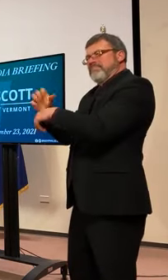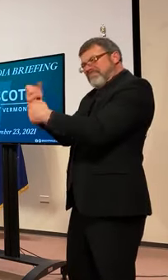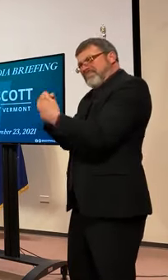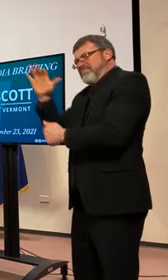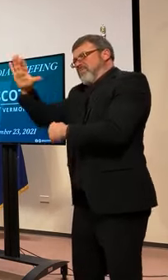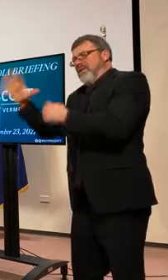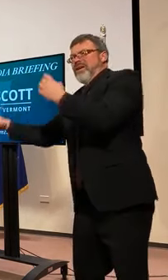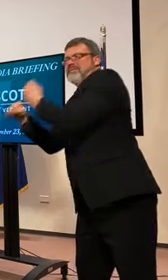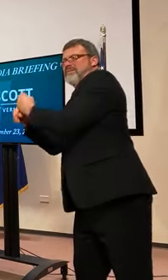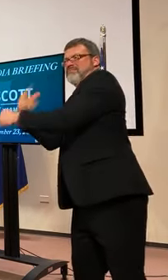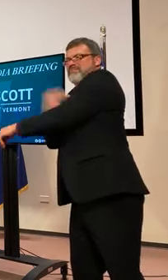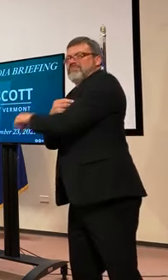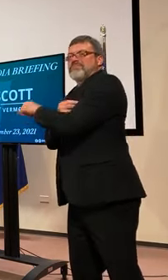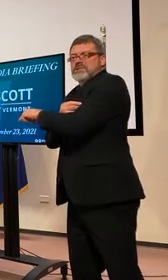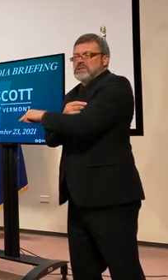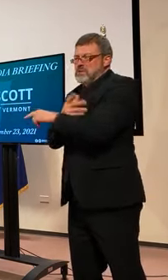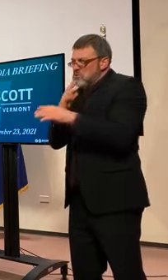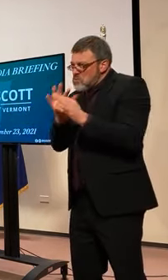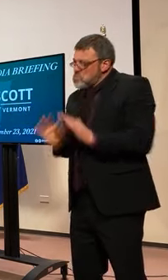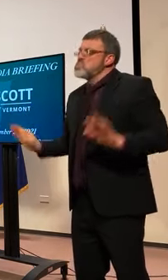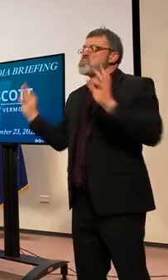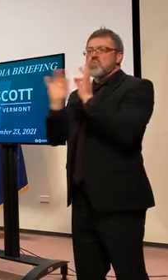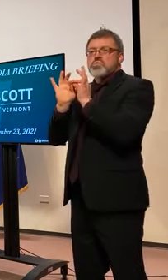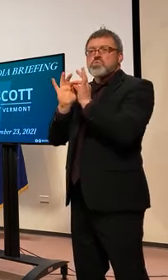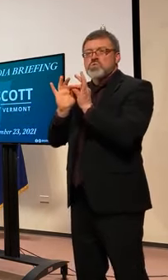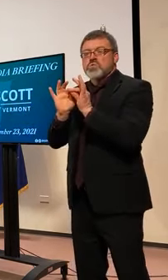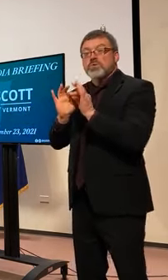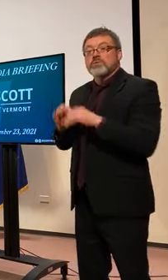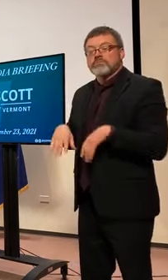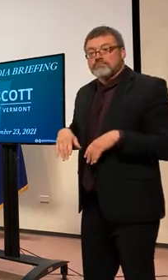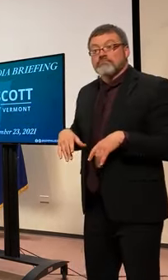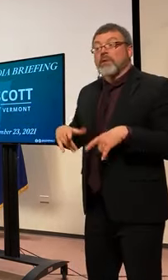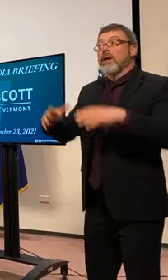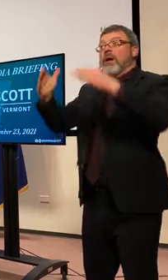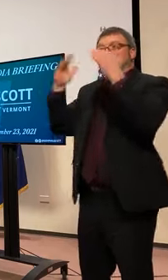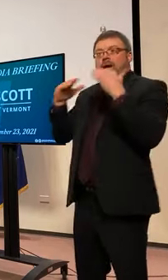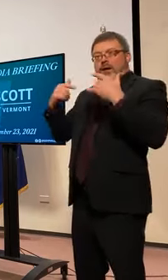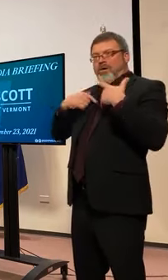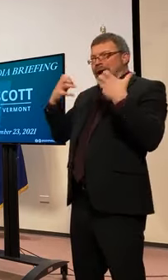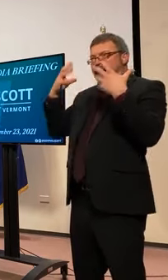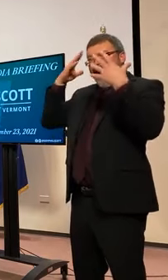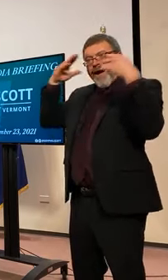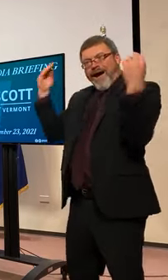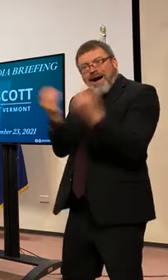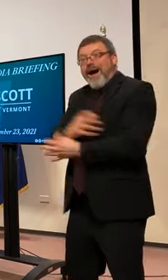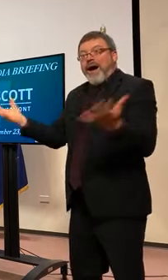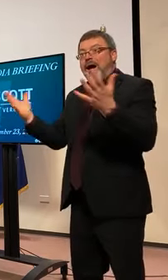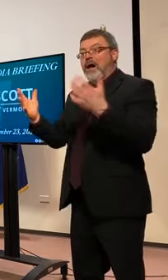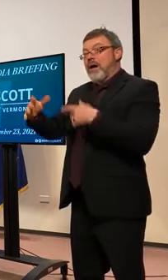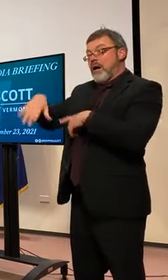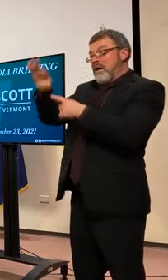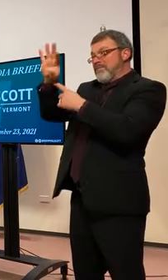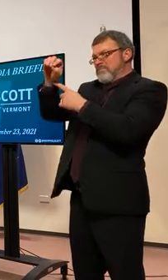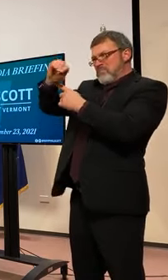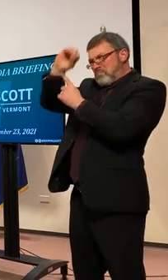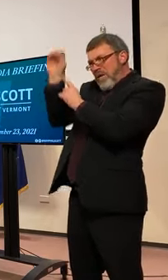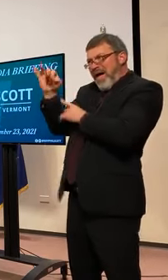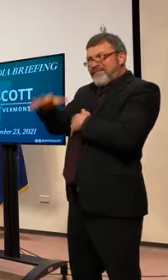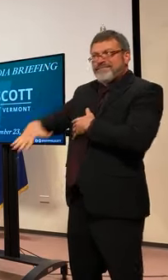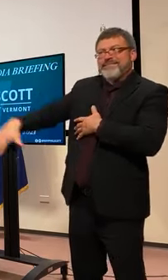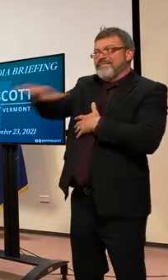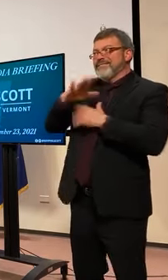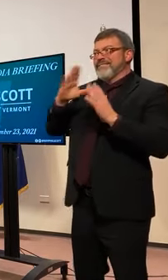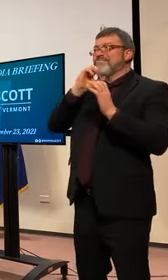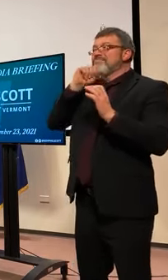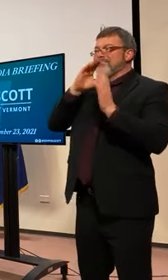healthvermont.gov/myvaccine. We're also excited that nearly 40% of kids age 5 to 11 in Vermont have